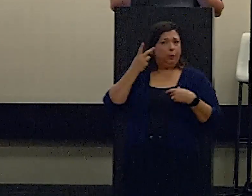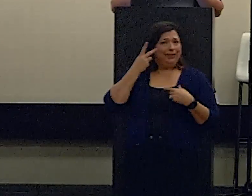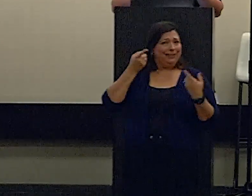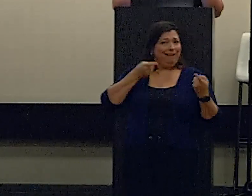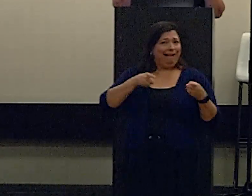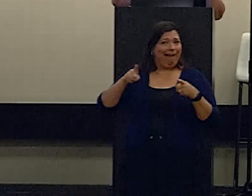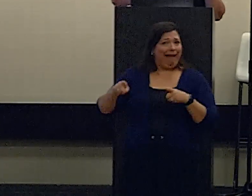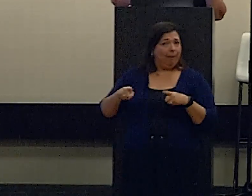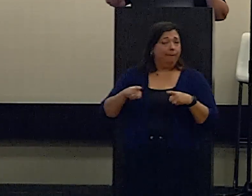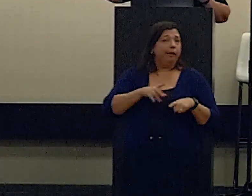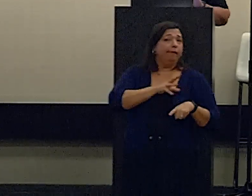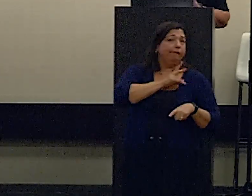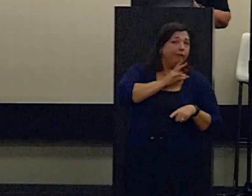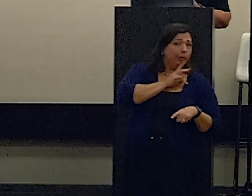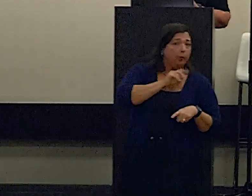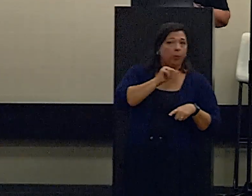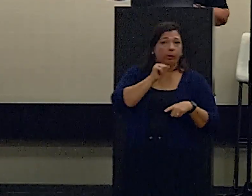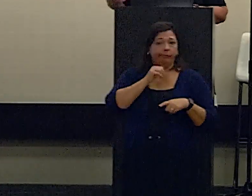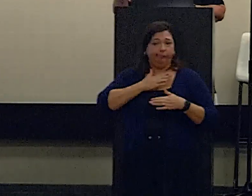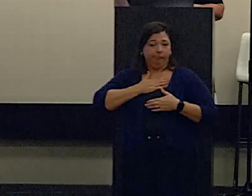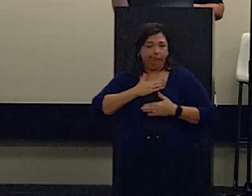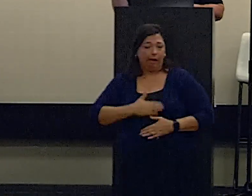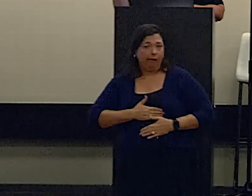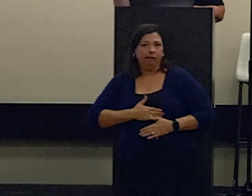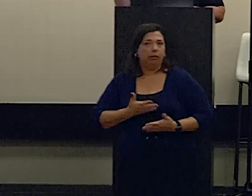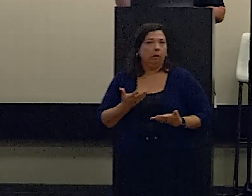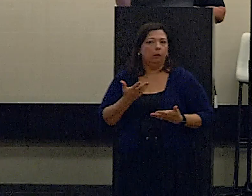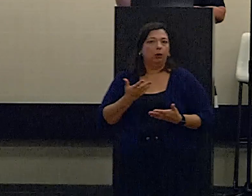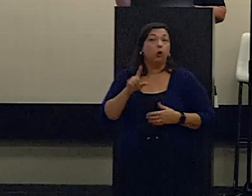the verbal and the nonverbal? You only have the nonverbal here.